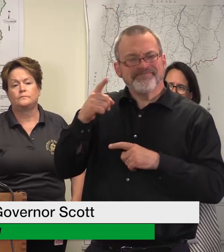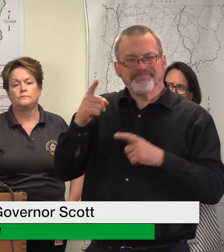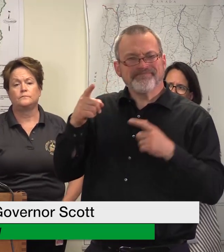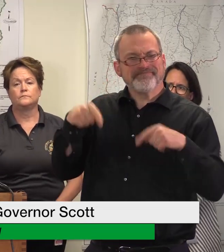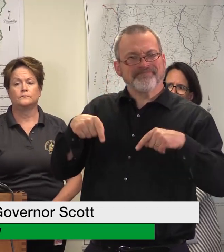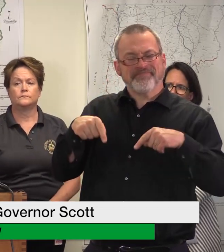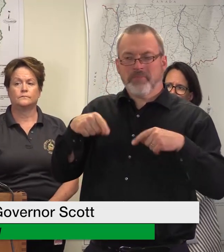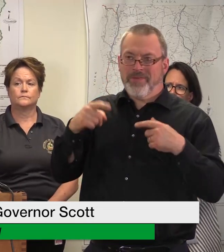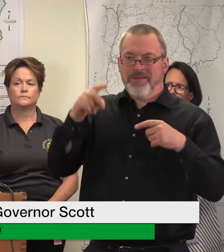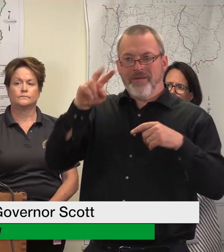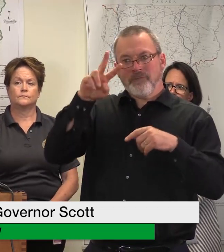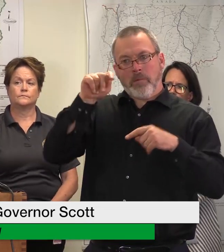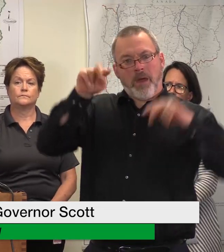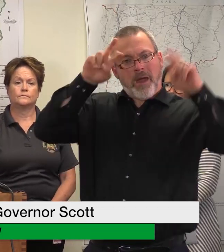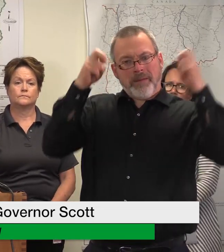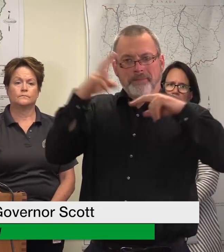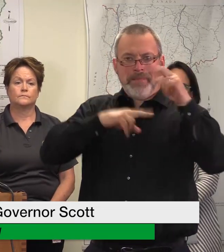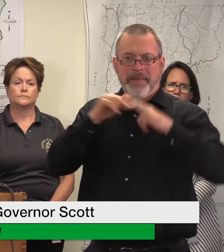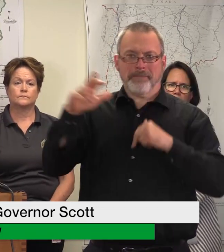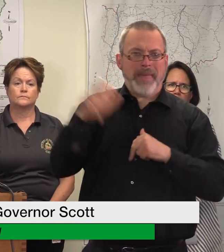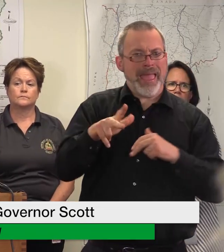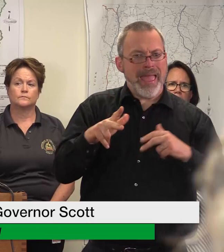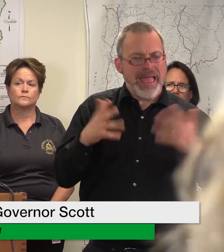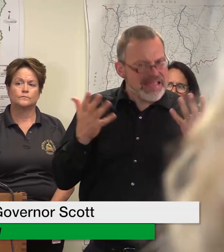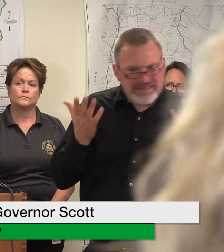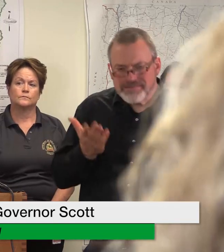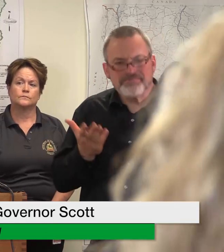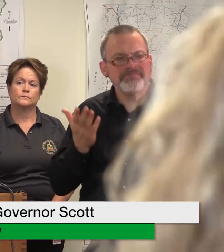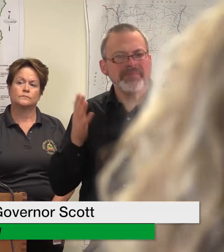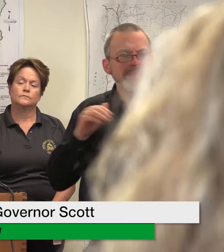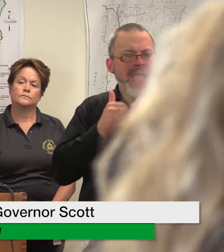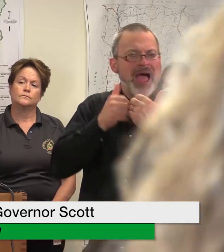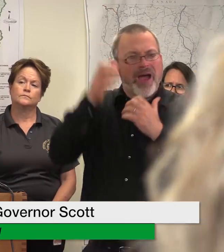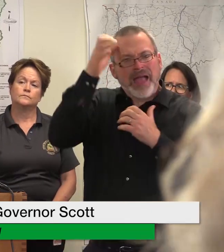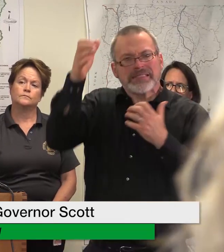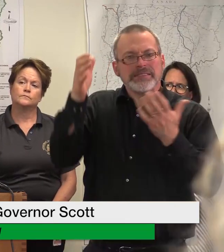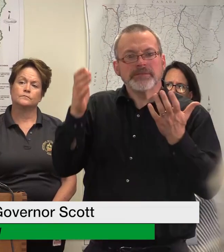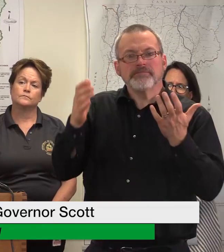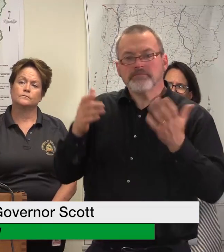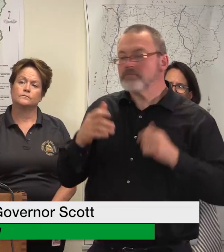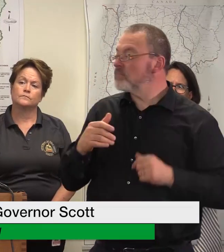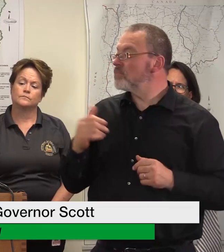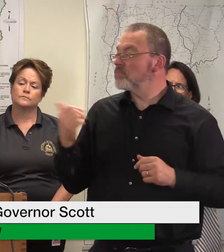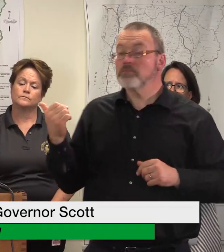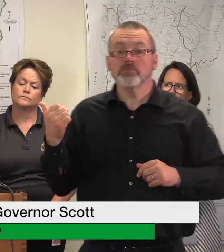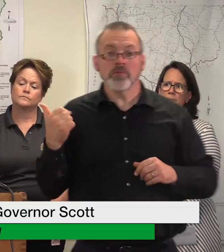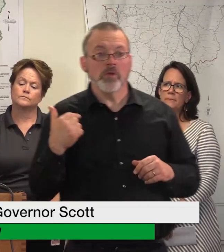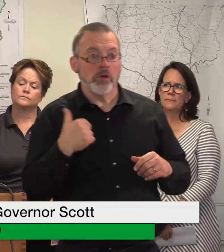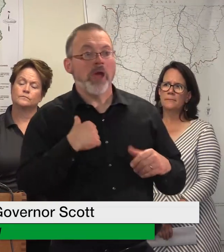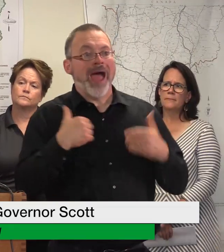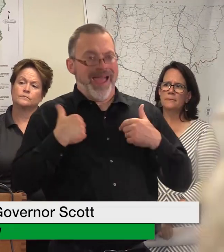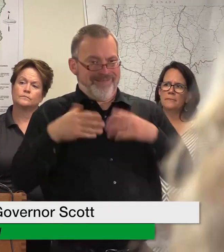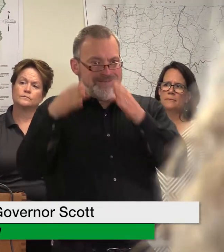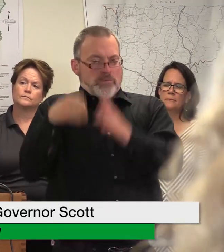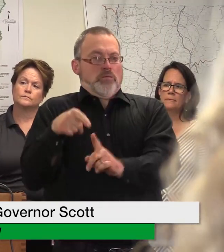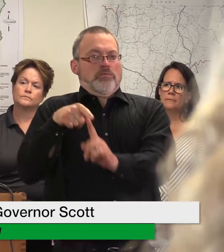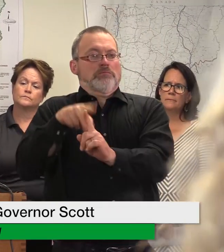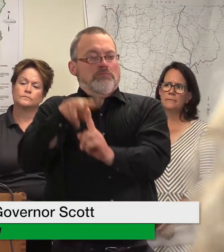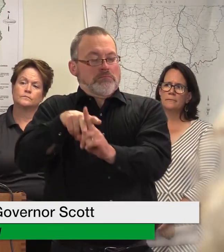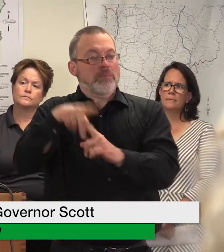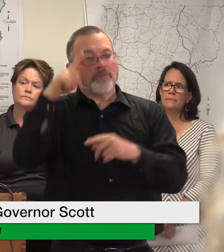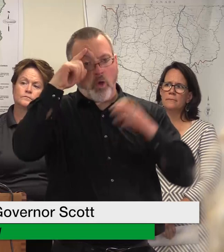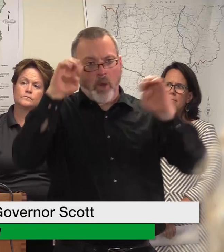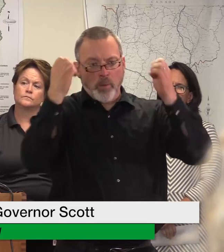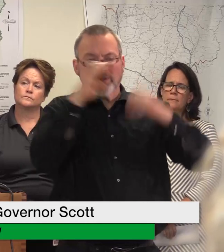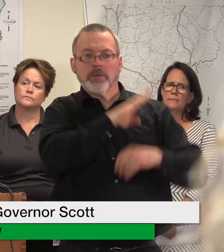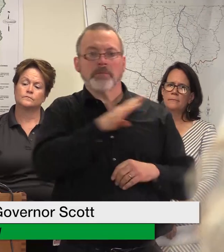lens? Yeah, and I was part of I chair the emergency board, so we made that decision yesterday. And